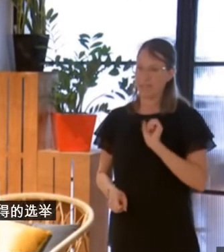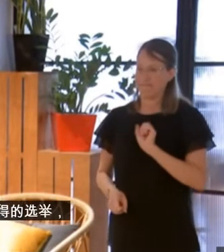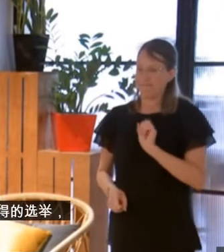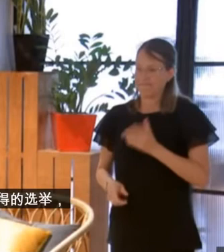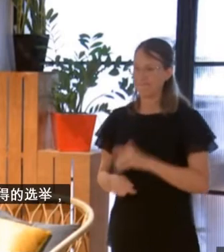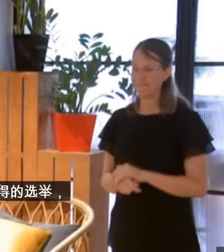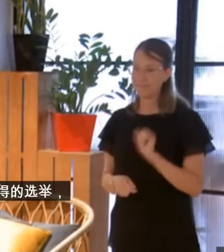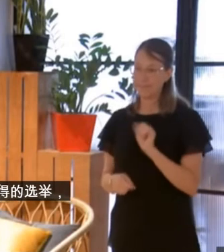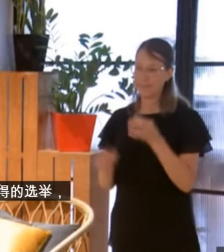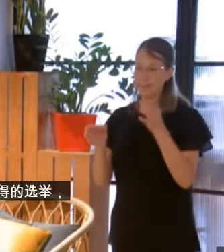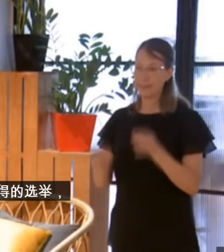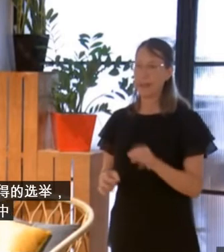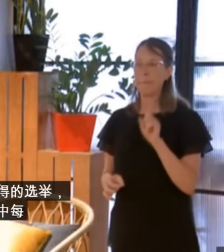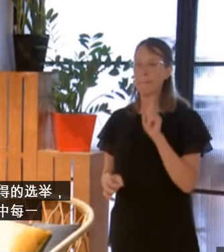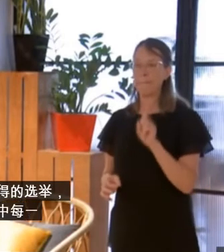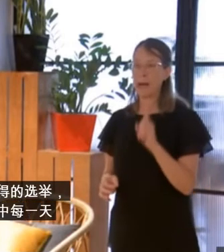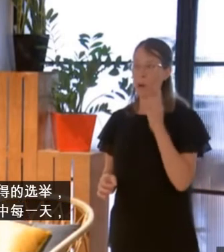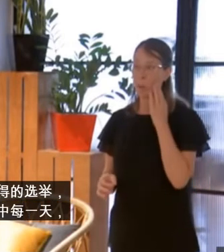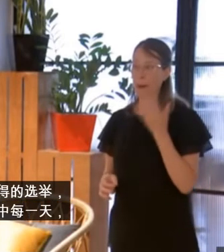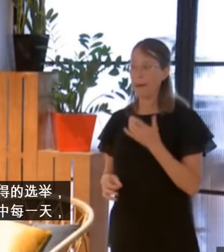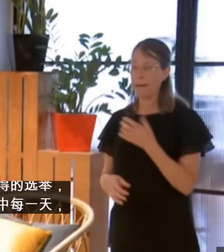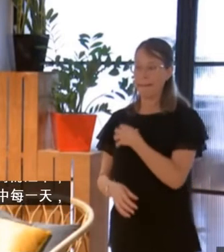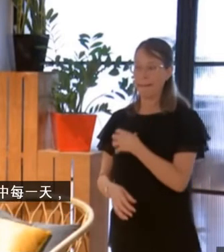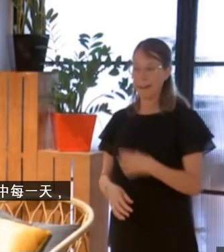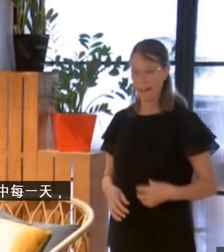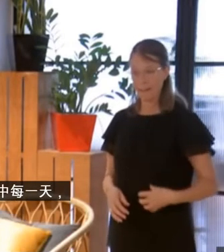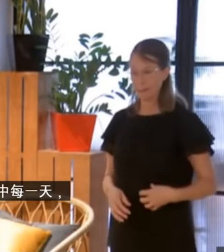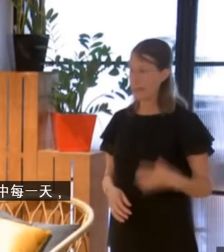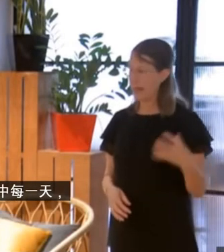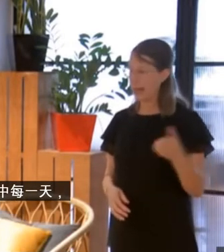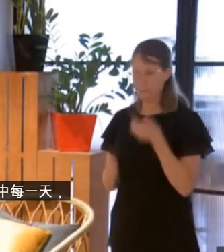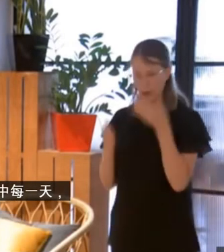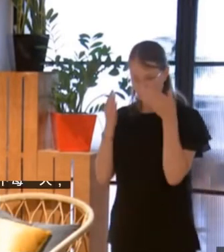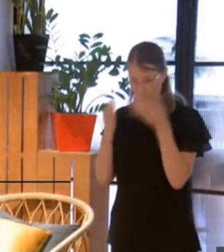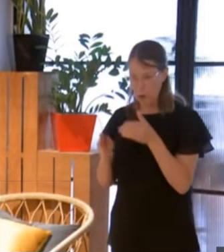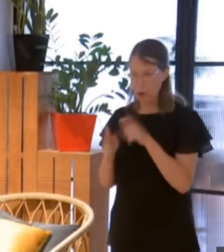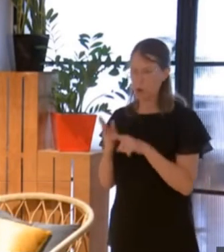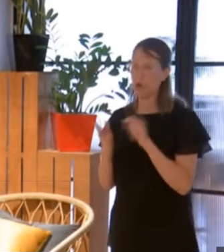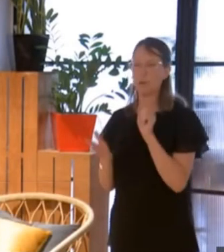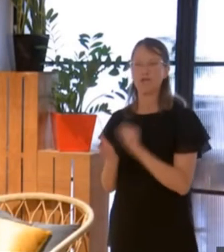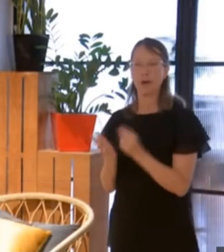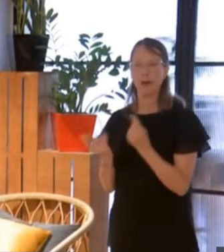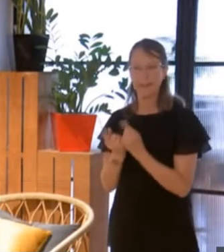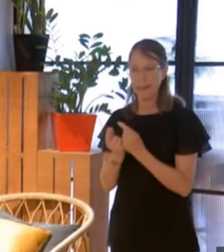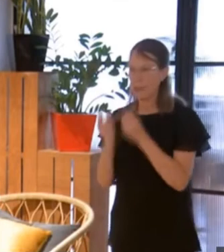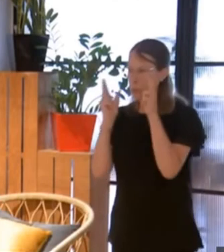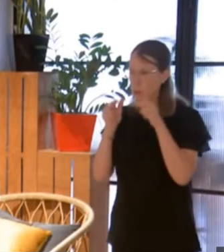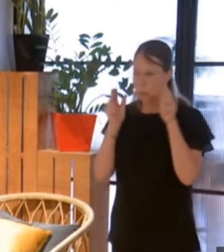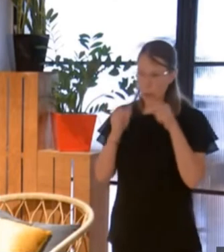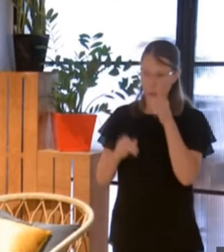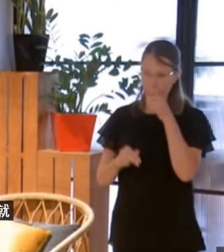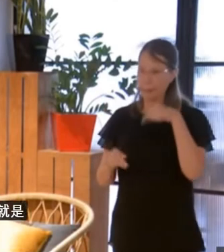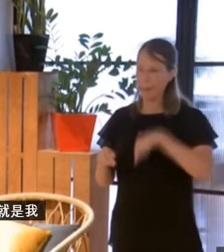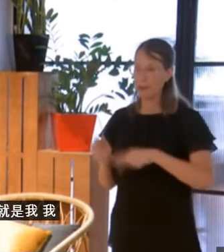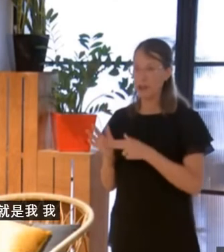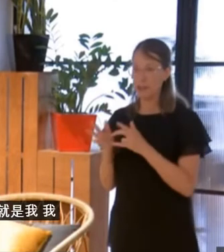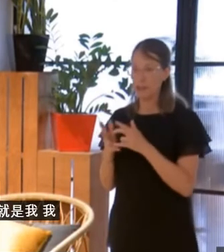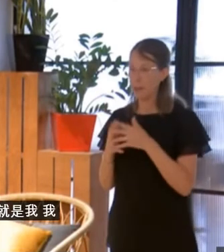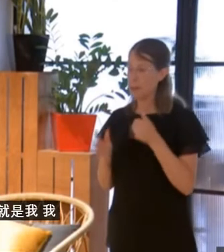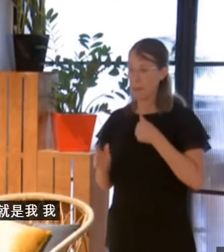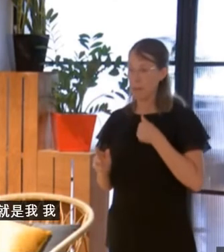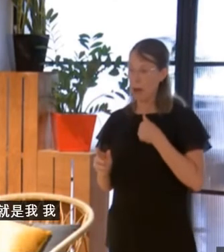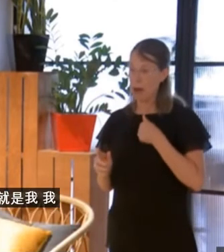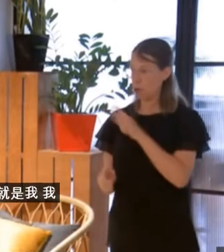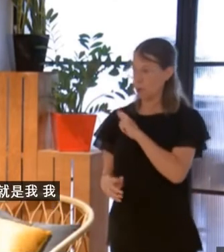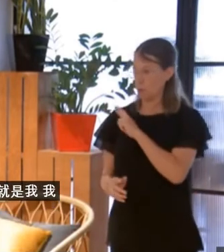life, and every single day, if you're in these roles, you've got to be focused on doing what's right and looking after the people of our state. That's what I'm focused